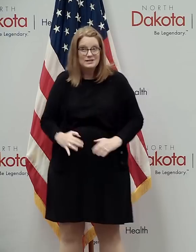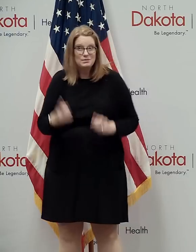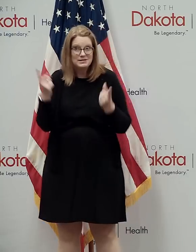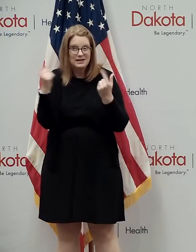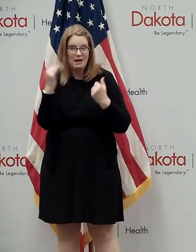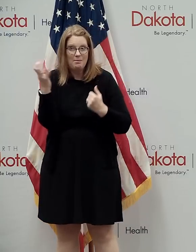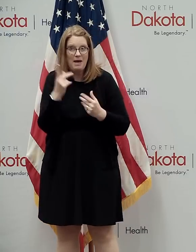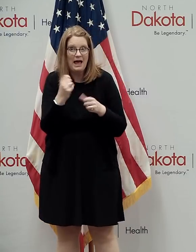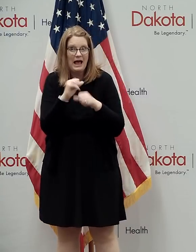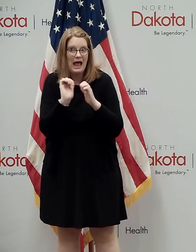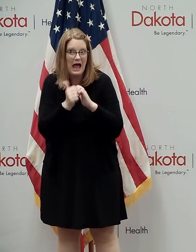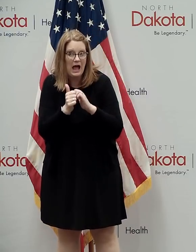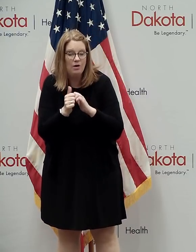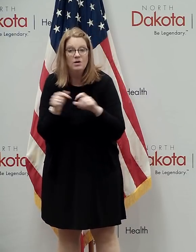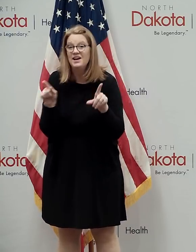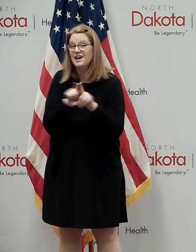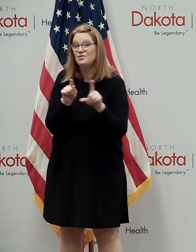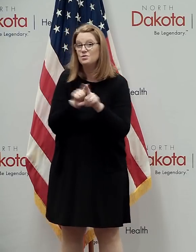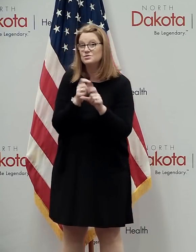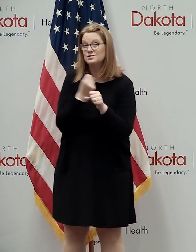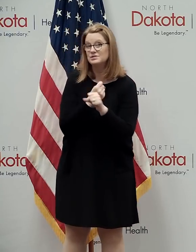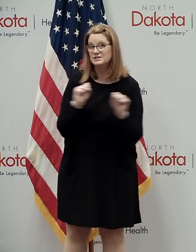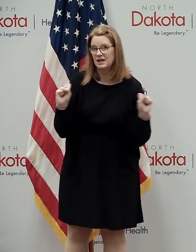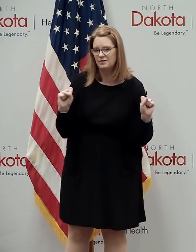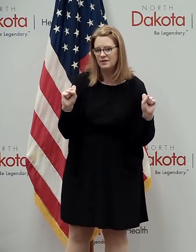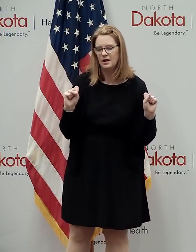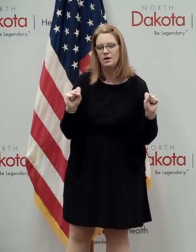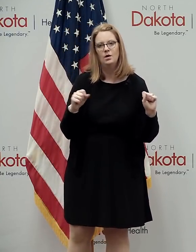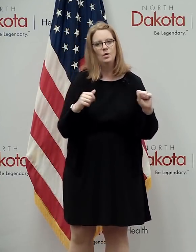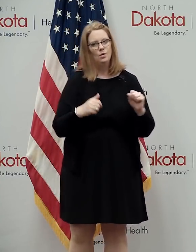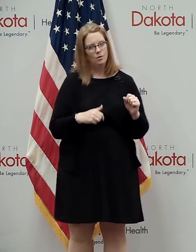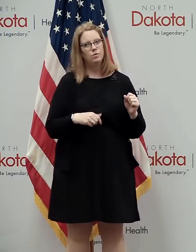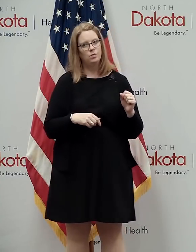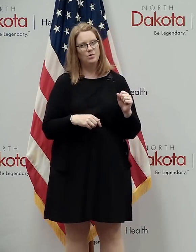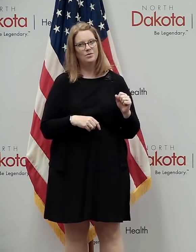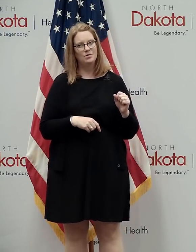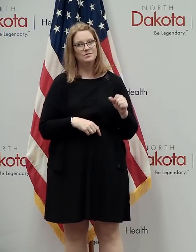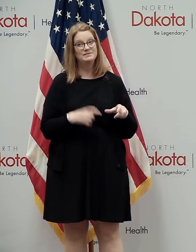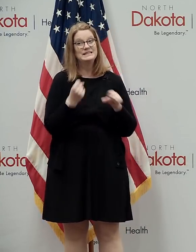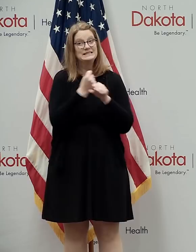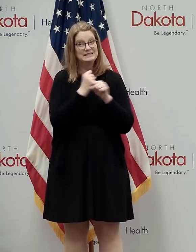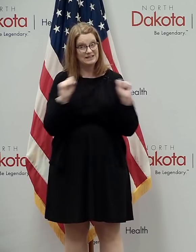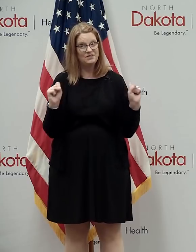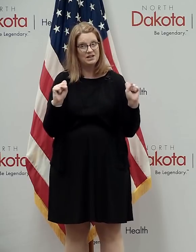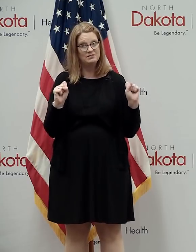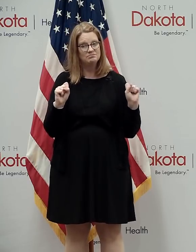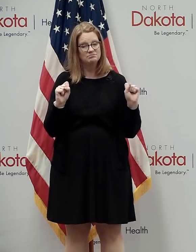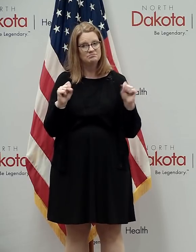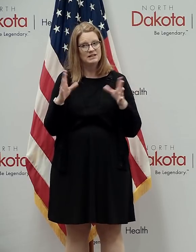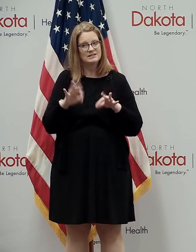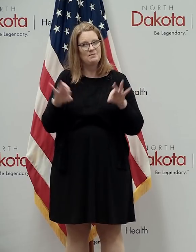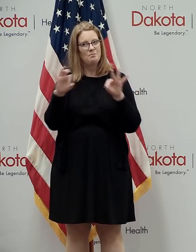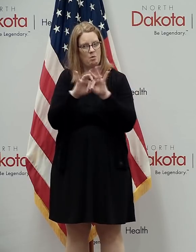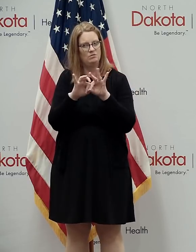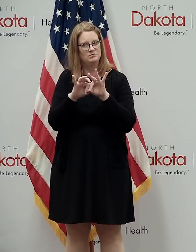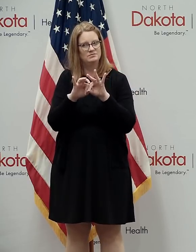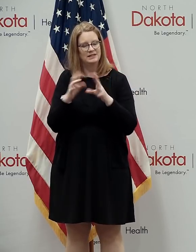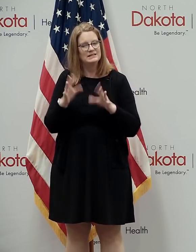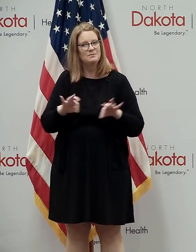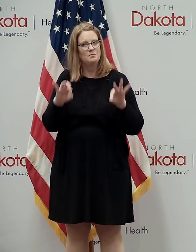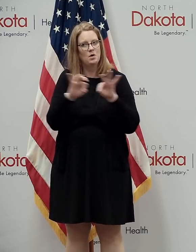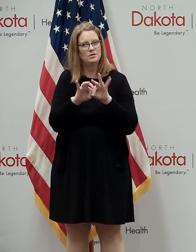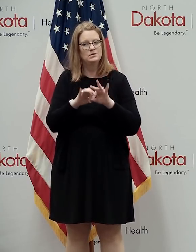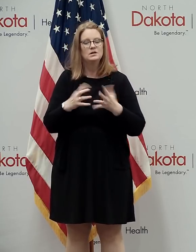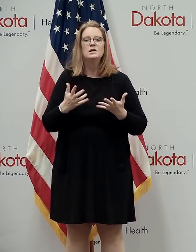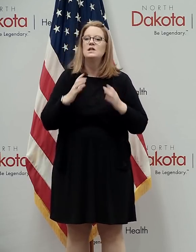marketplace safely? This is ultimately the most sustainable path to economic recovery. And the answer to that is consumer